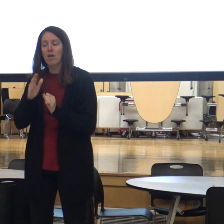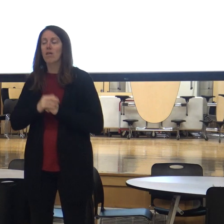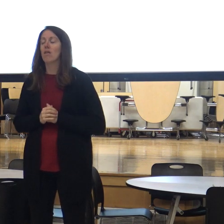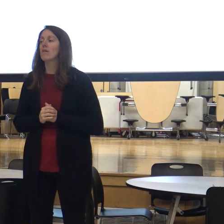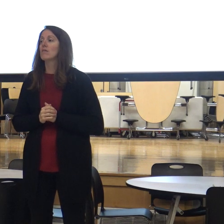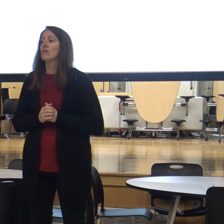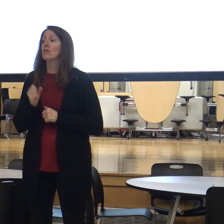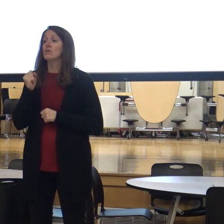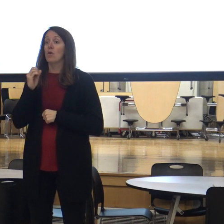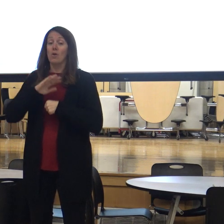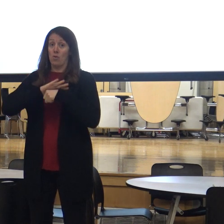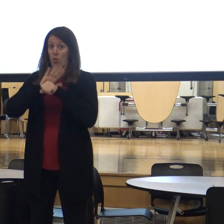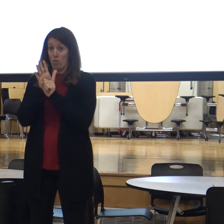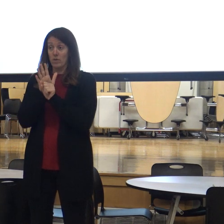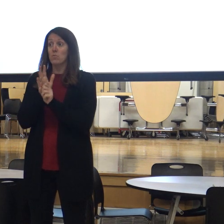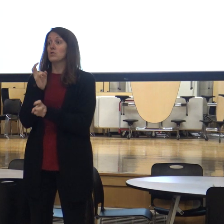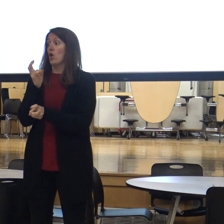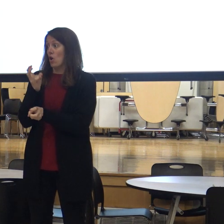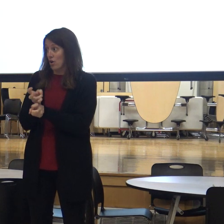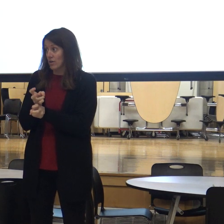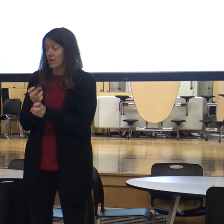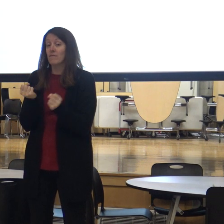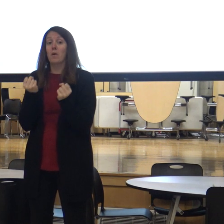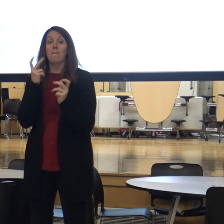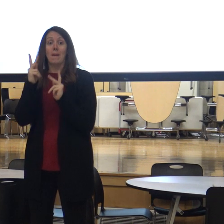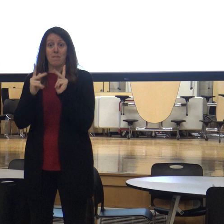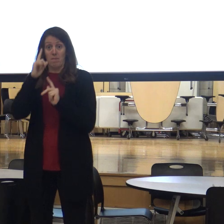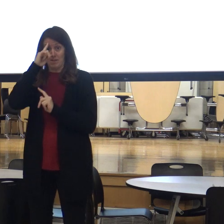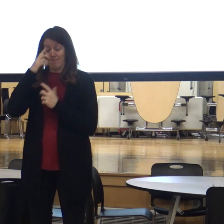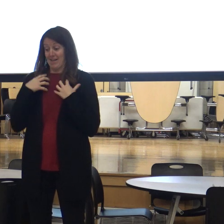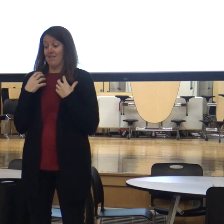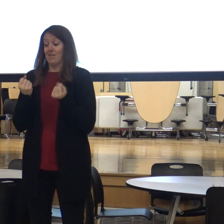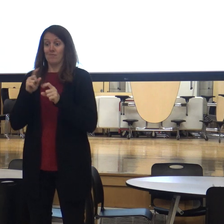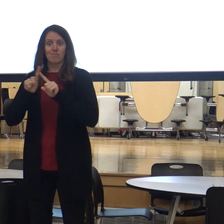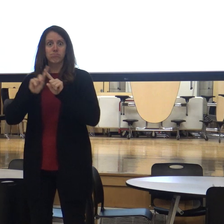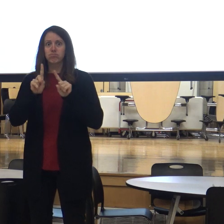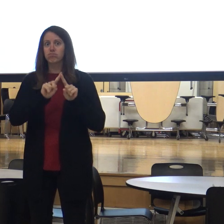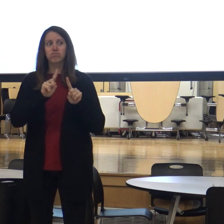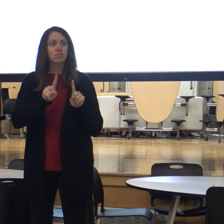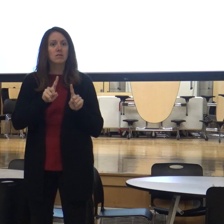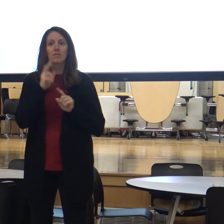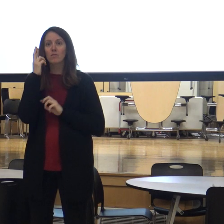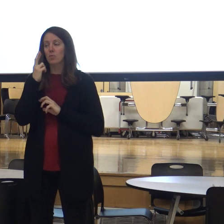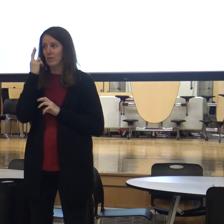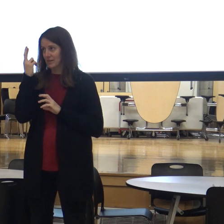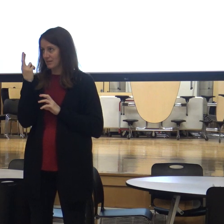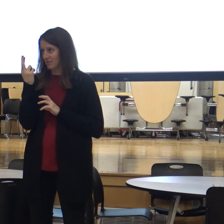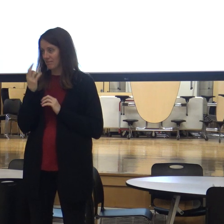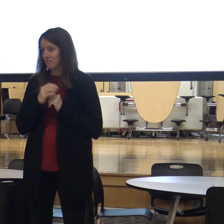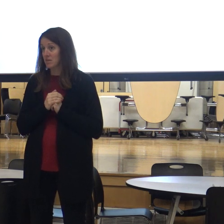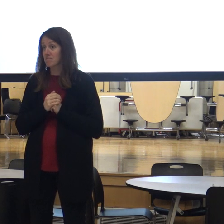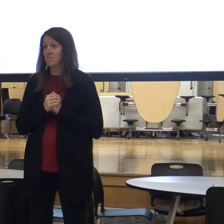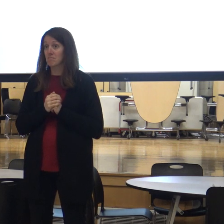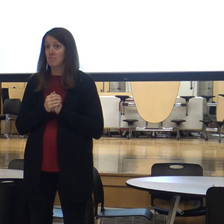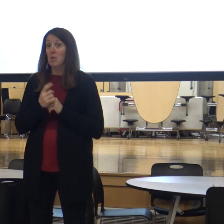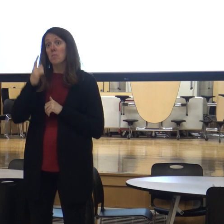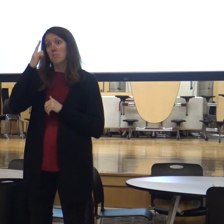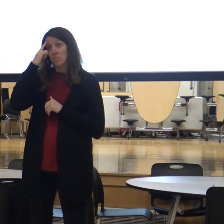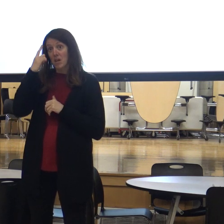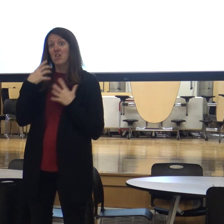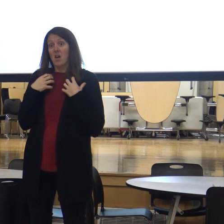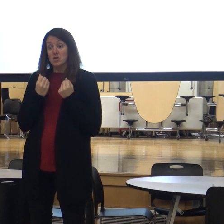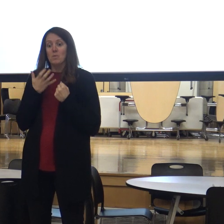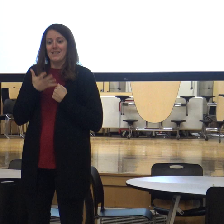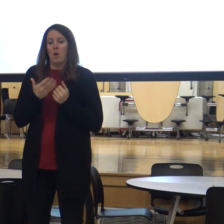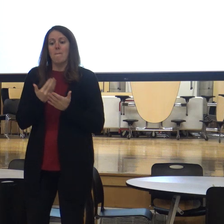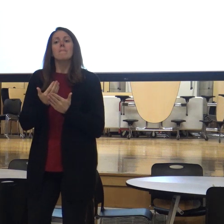So COVID was really hard for a lot of people's mental health for a lot of different reasons. And not that mental health wasn't there before,